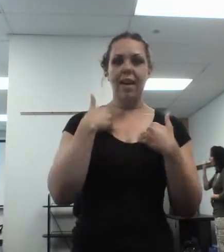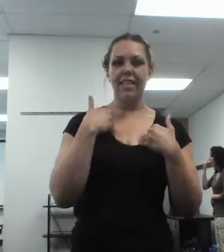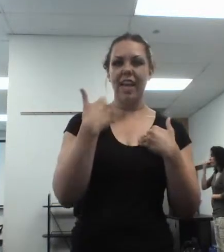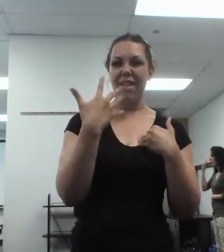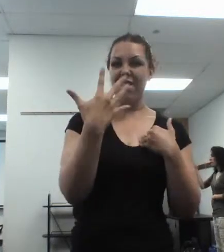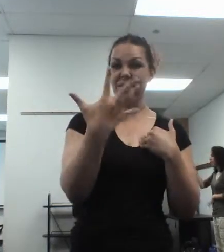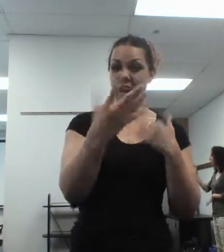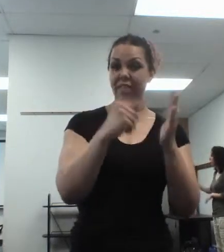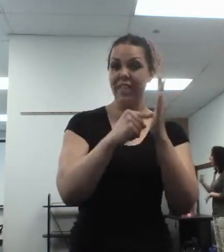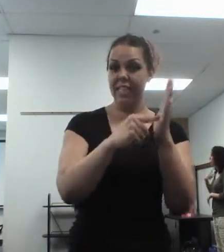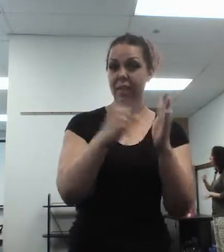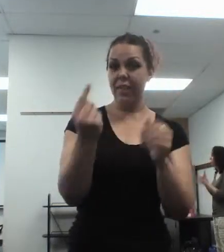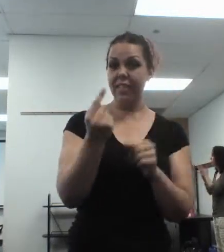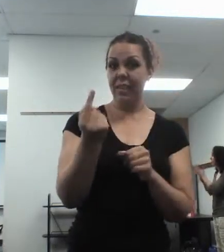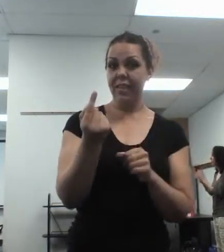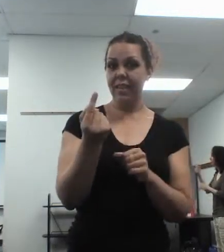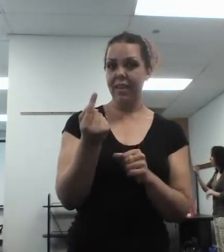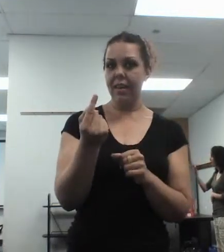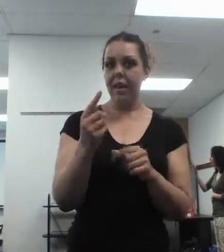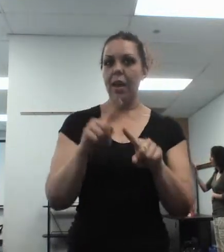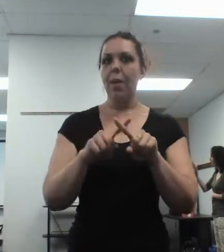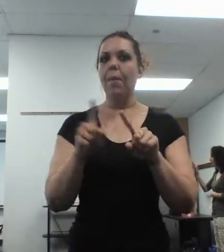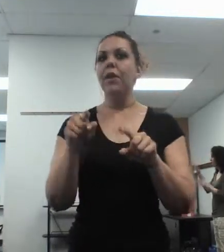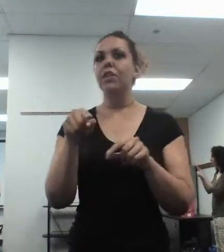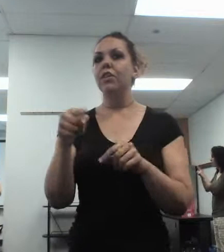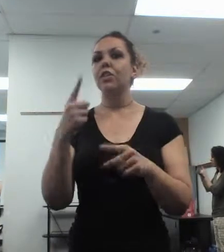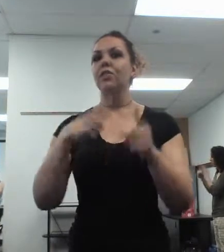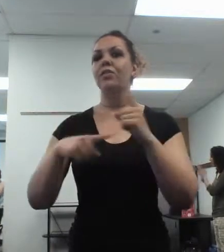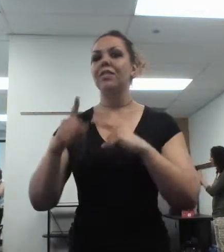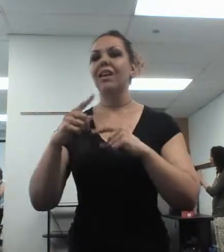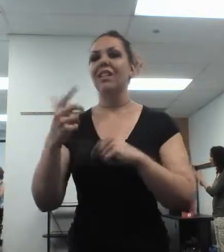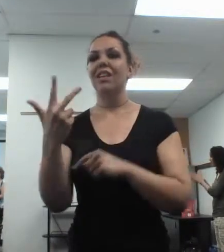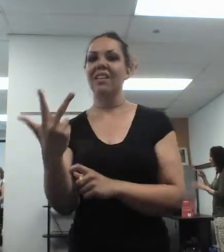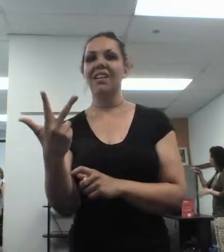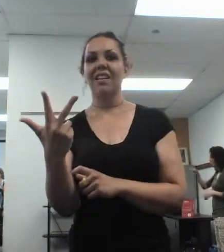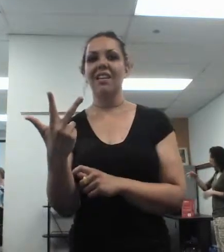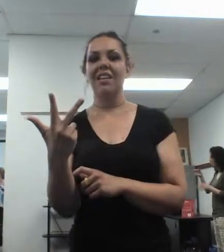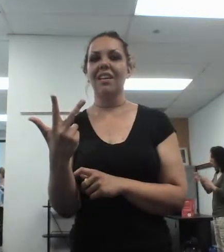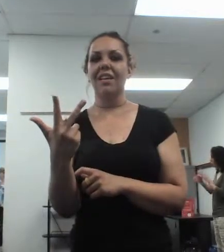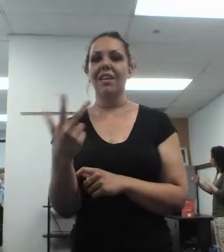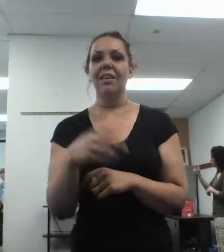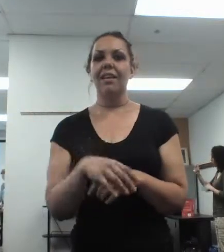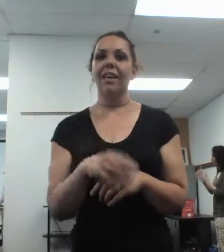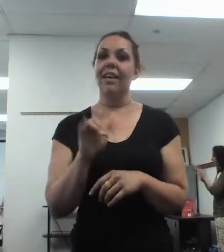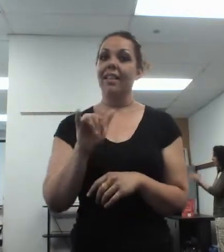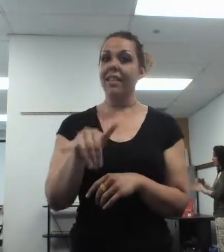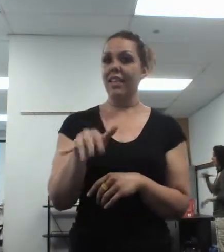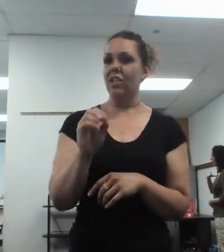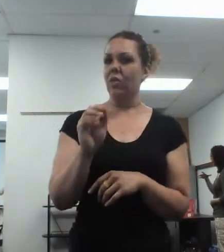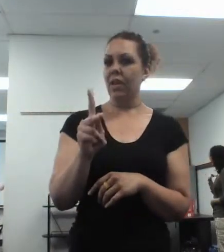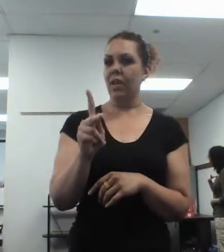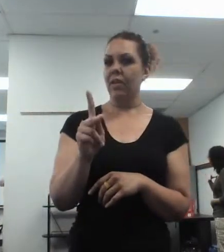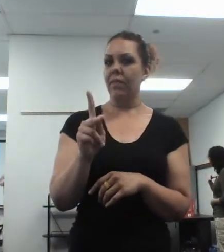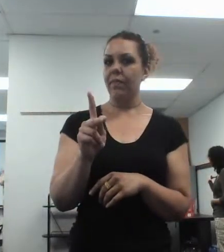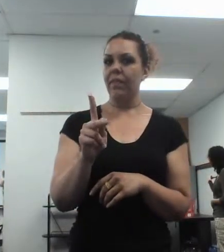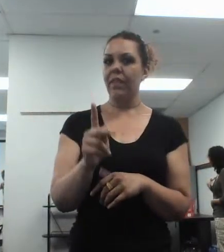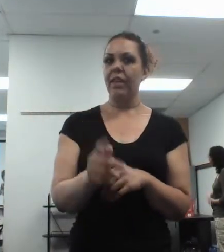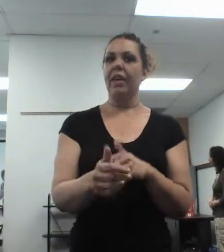go, that's correct information. Every single detail is never ever going to be transferred. You're looking